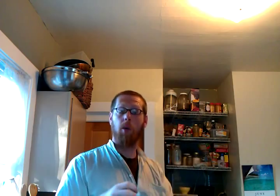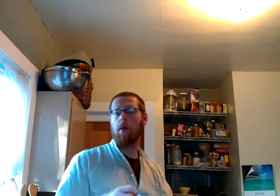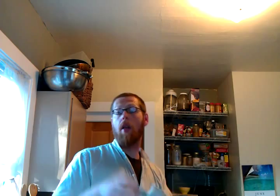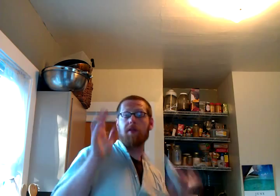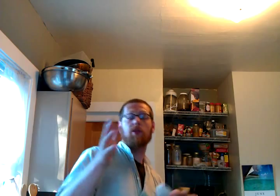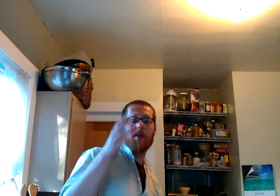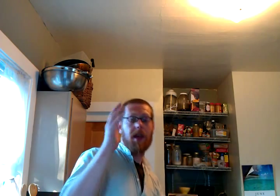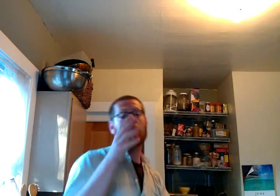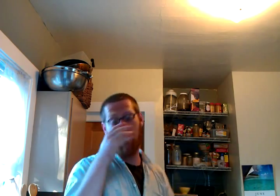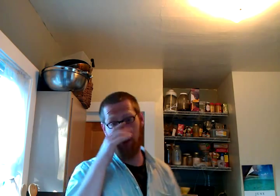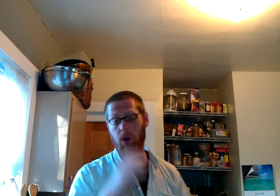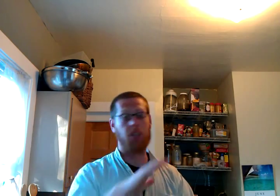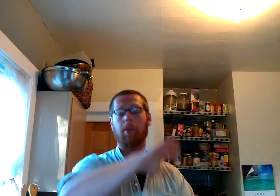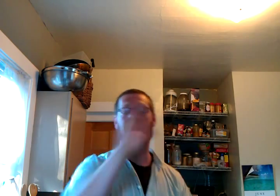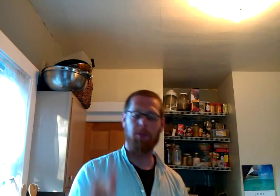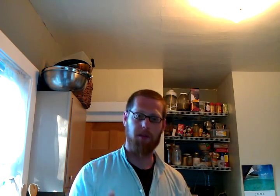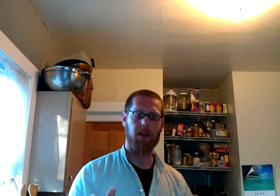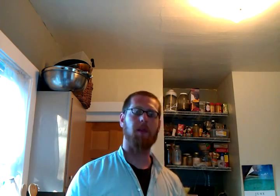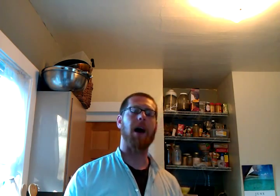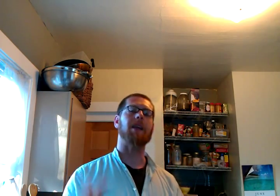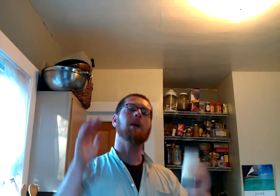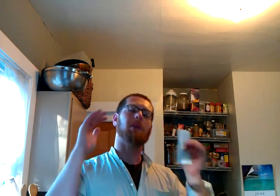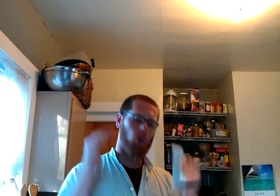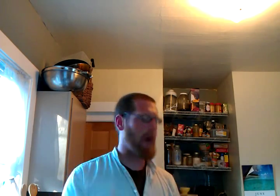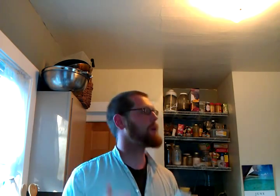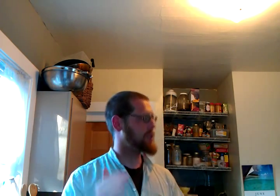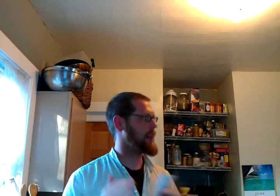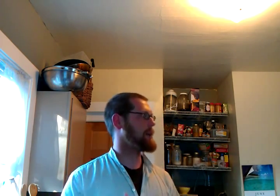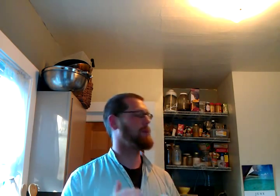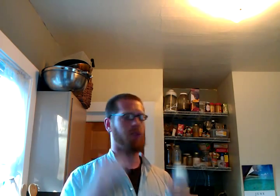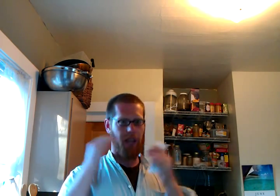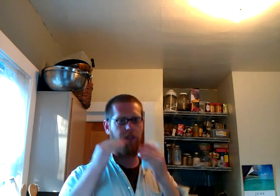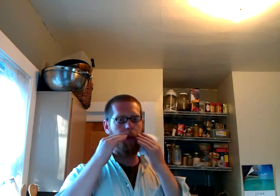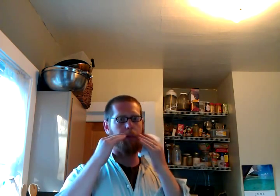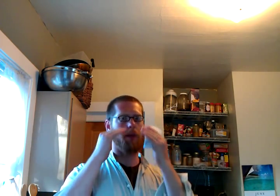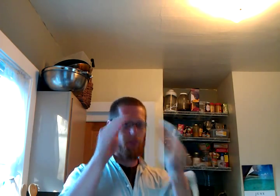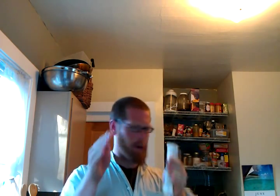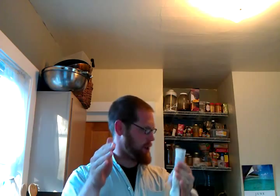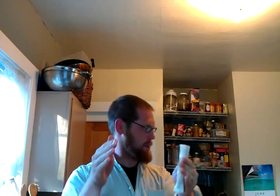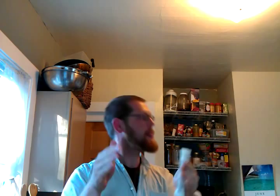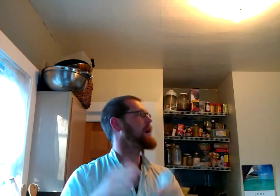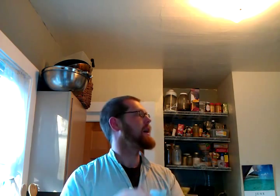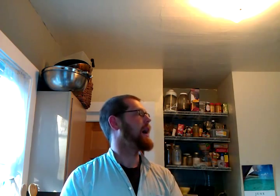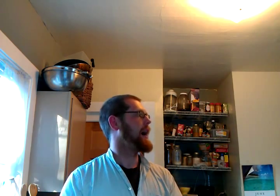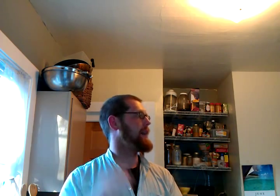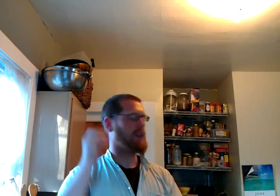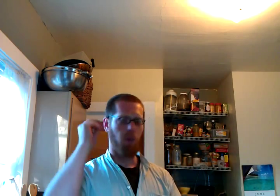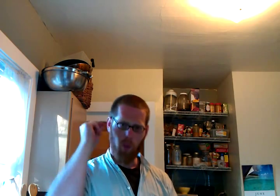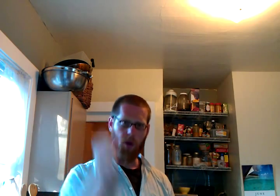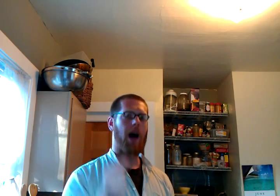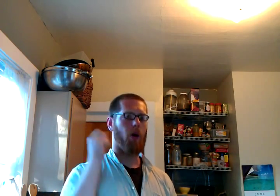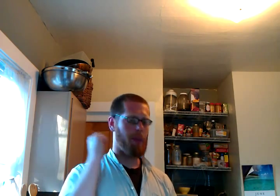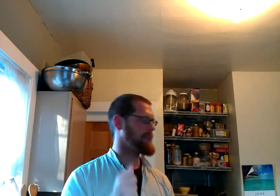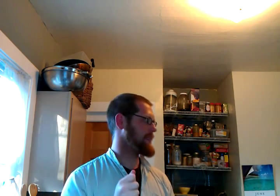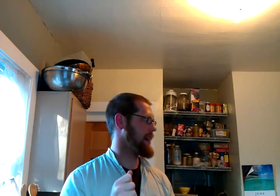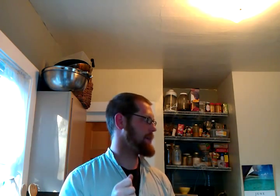other folks may think about it as a workshop, and that's perfectly fine, but the way it was set up was to give people information, and that's what the one-hour passing time thing